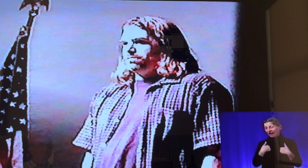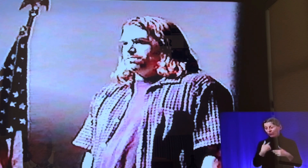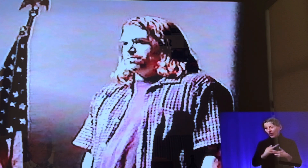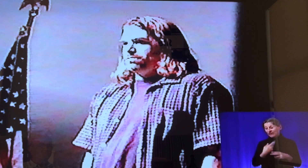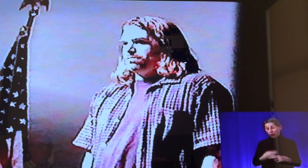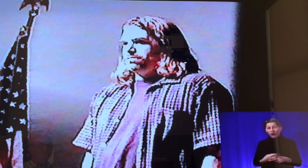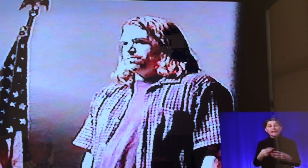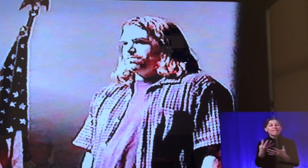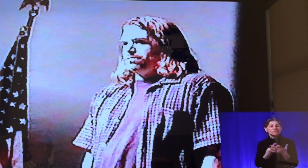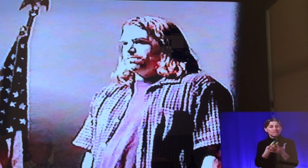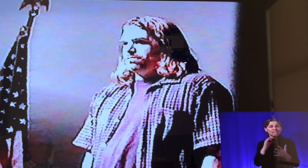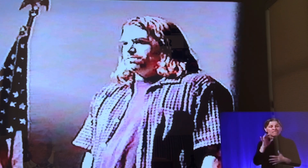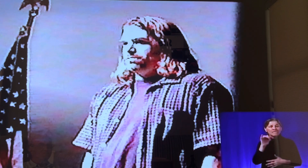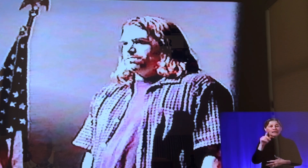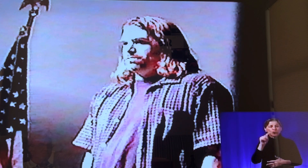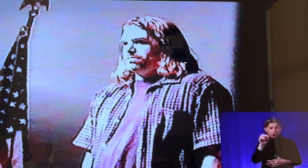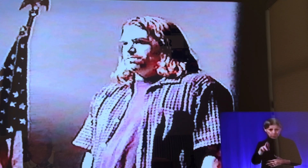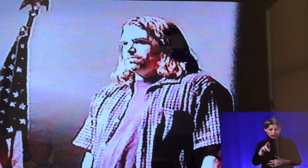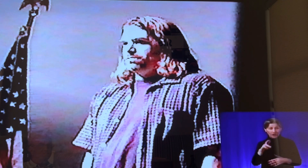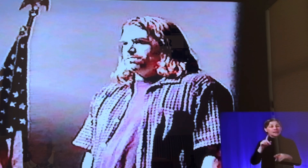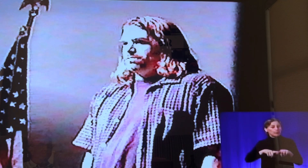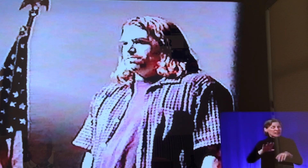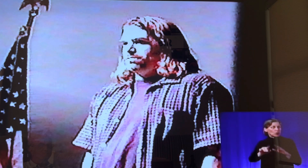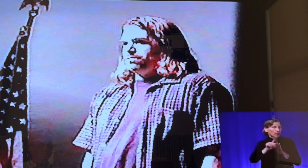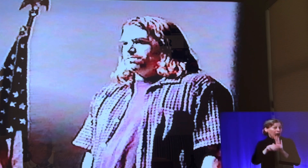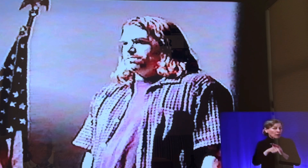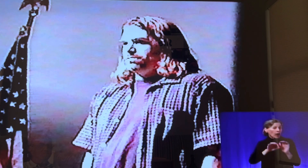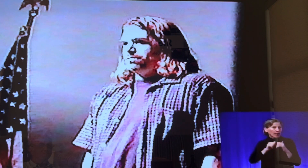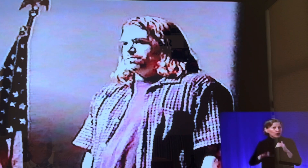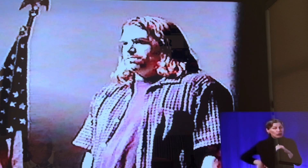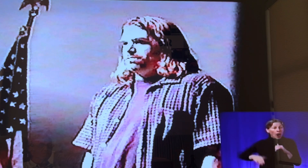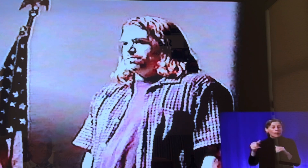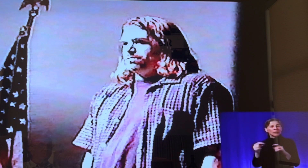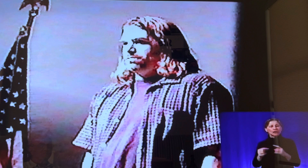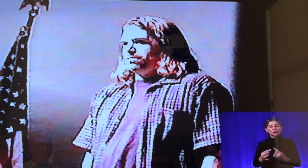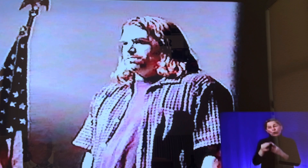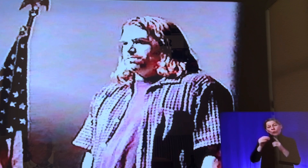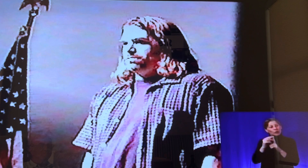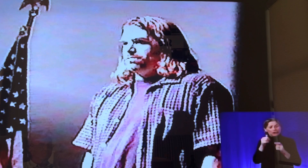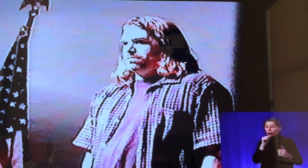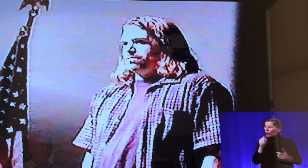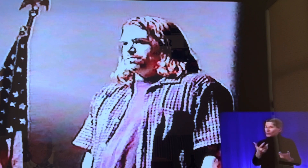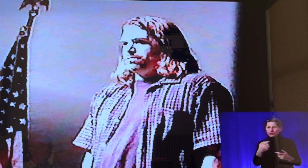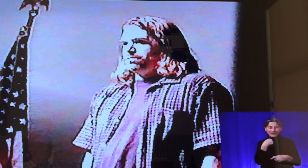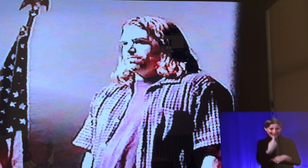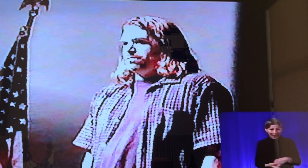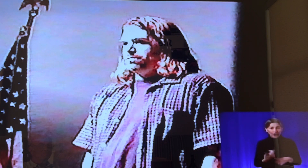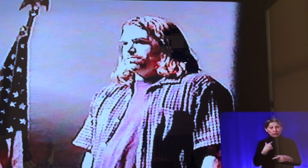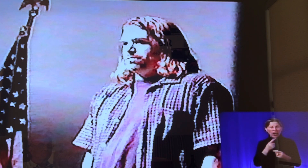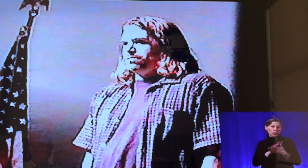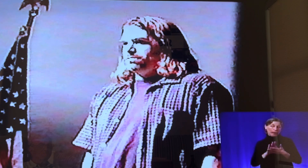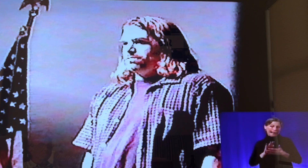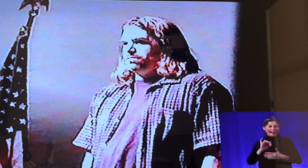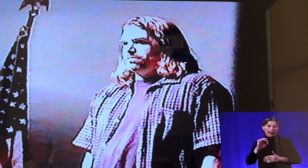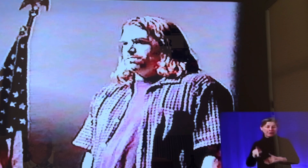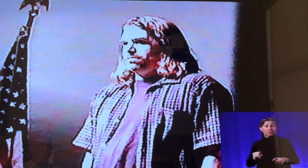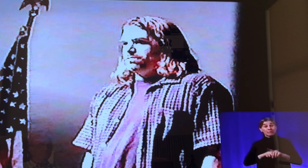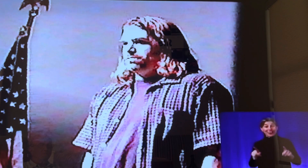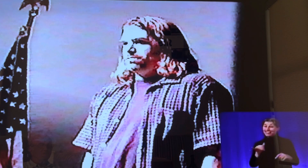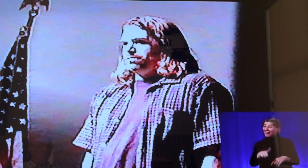filter. Depending on your background, there are certain words you don't want to say, try and clean them up, but that's going to interfere